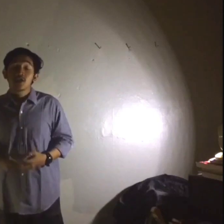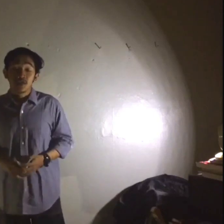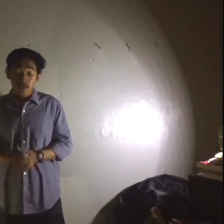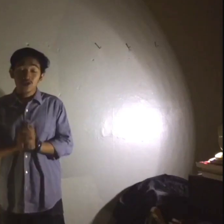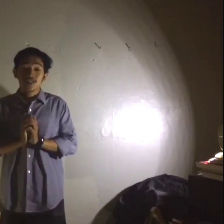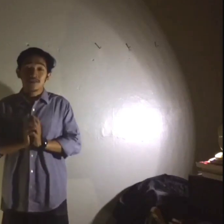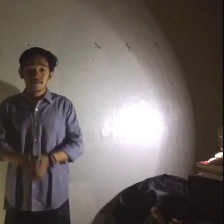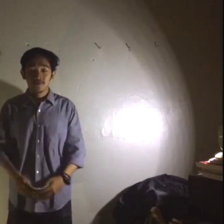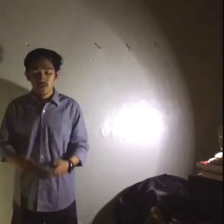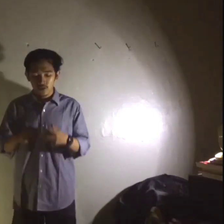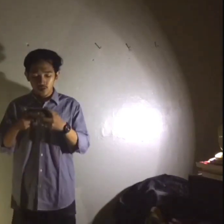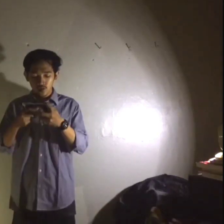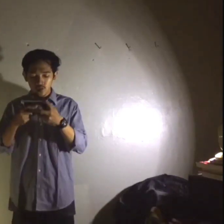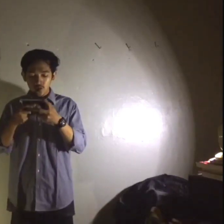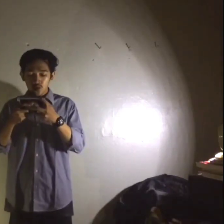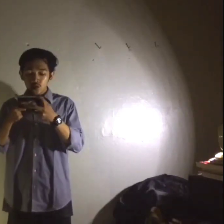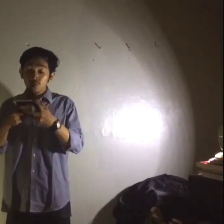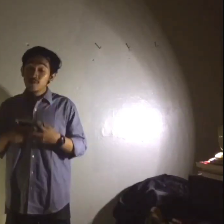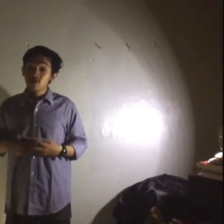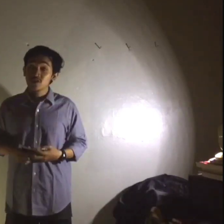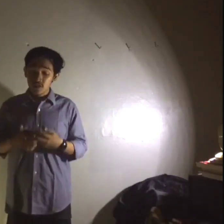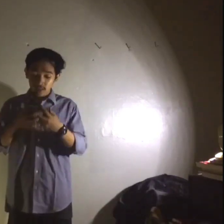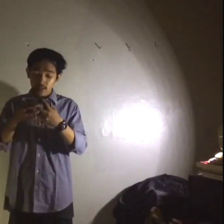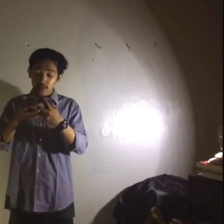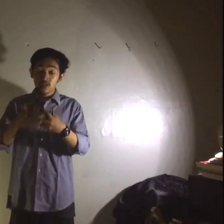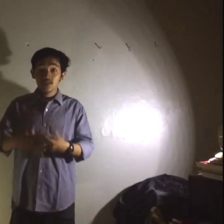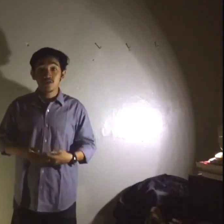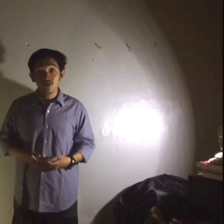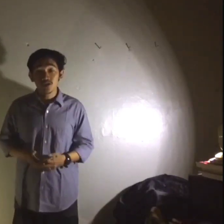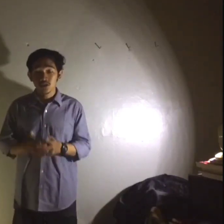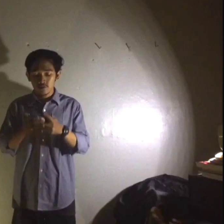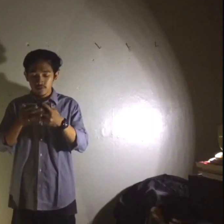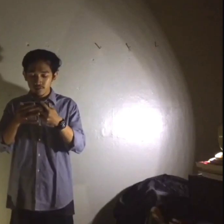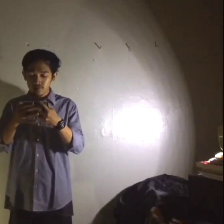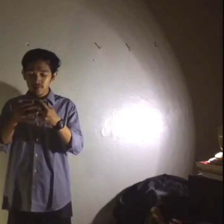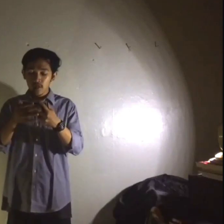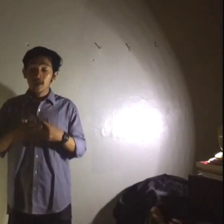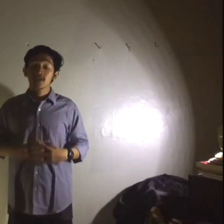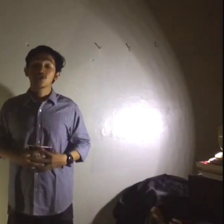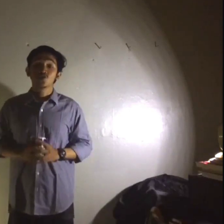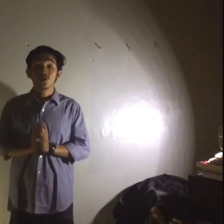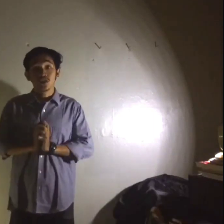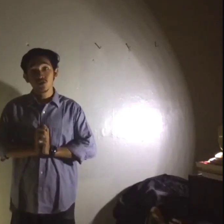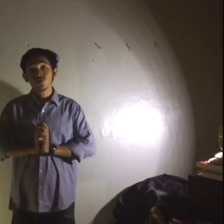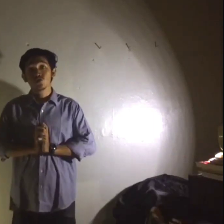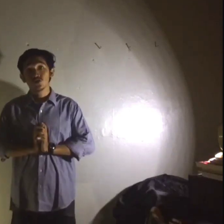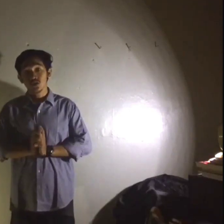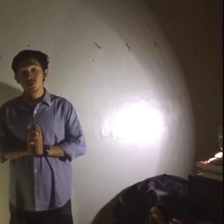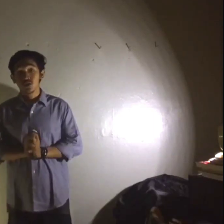the closing. So before we start the workshop, I'd like to introduce the